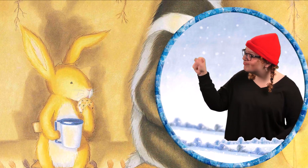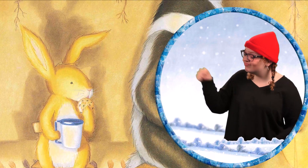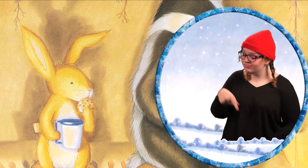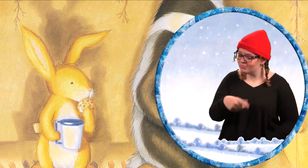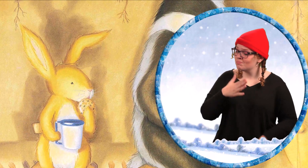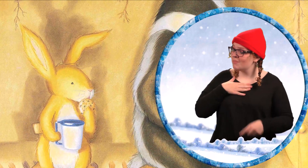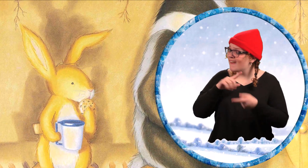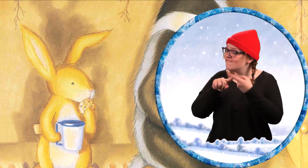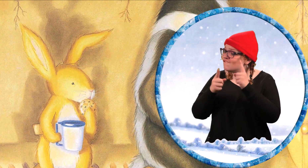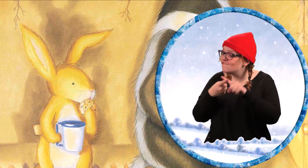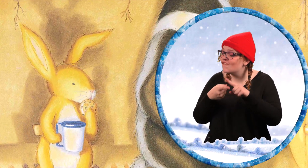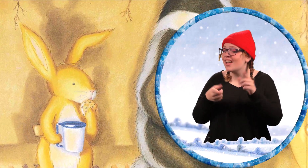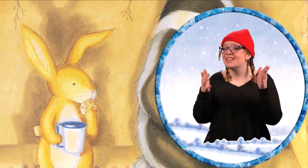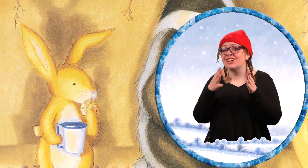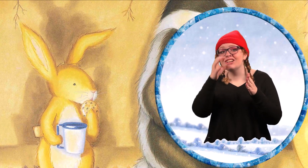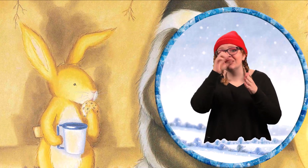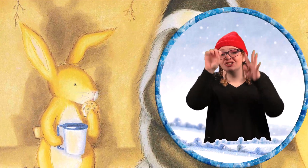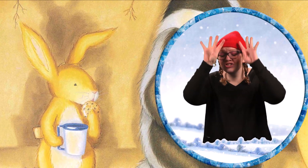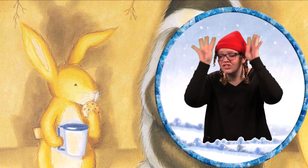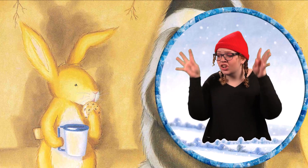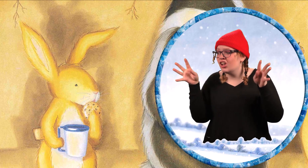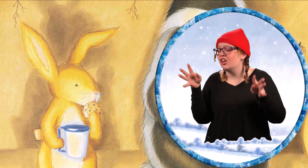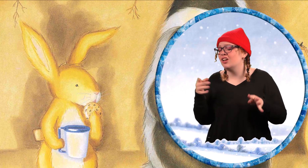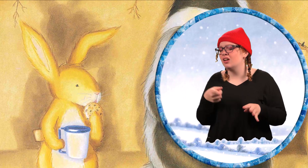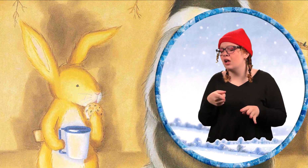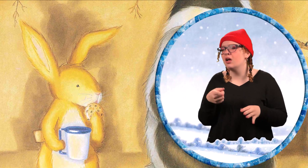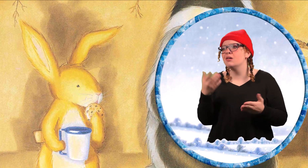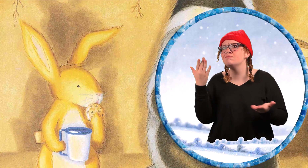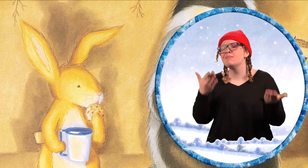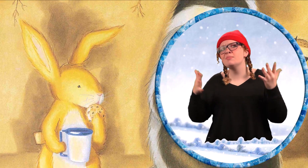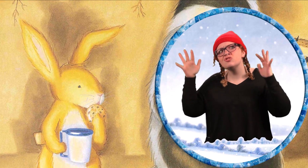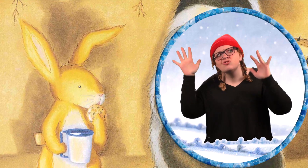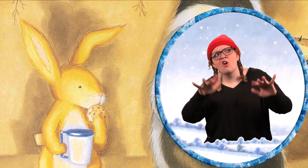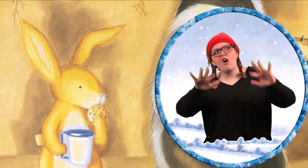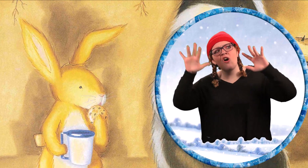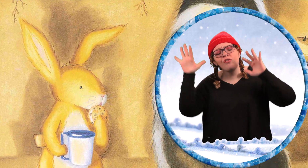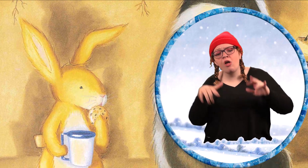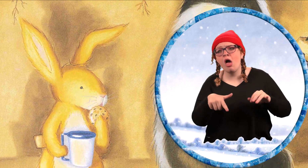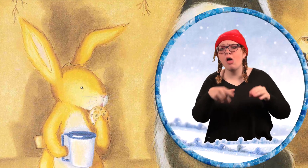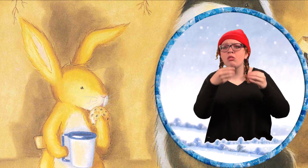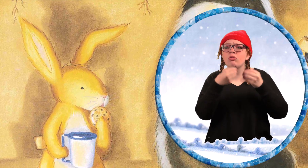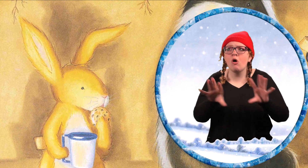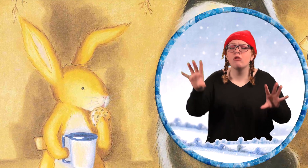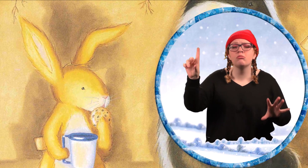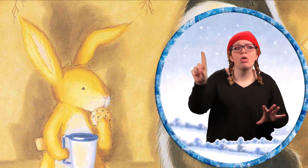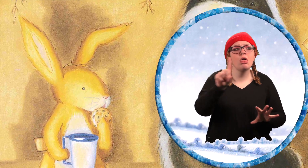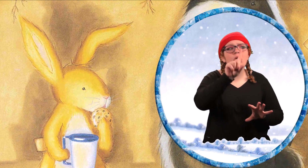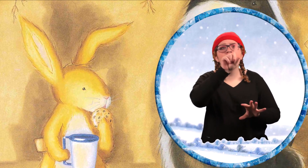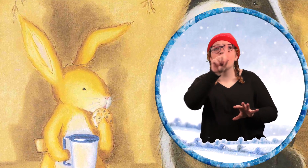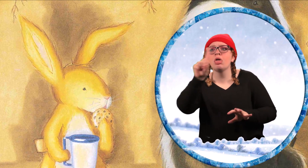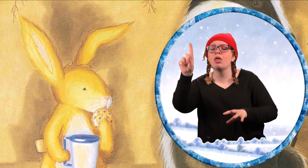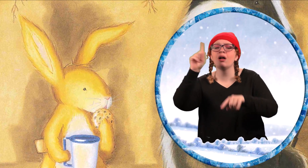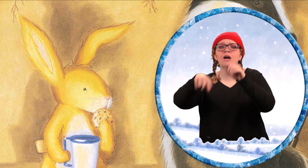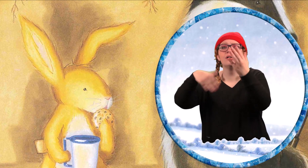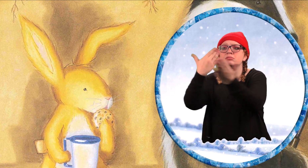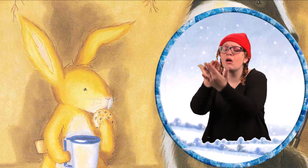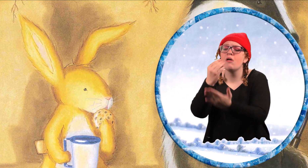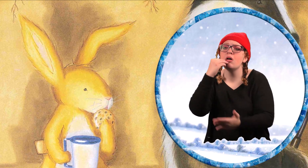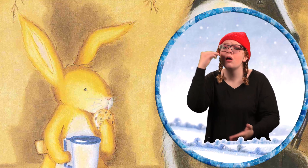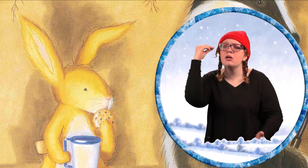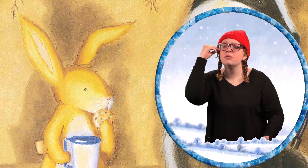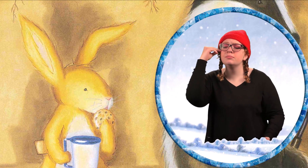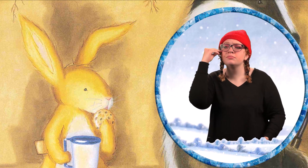asleep." "It's my friend, Little Hedgehog," cried Rabbit. "He must have gotten lost going home in the